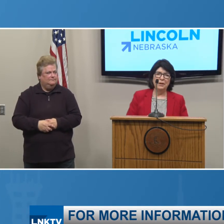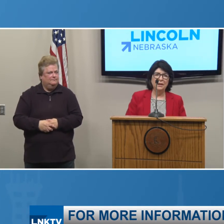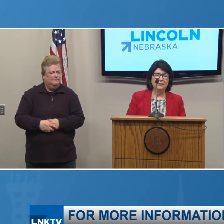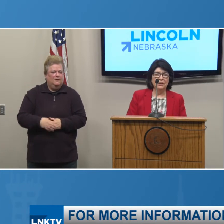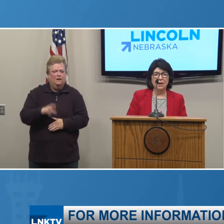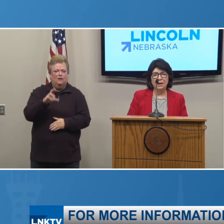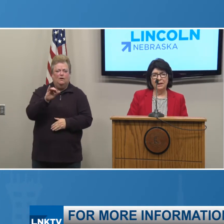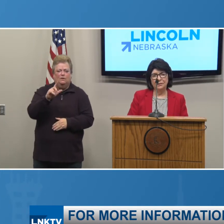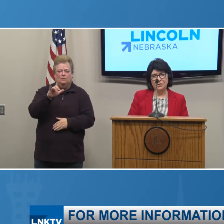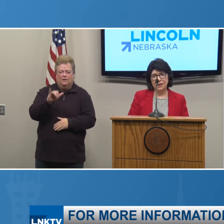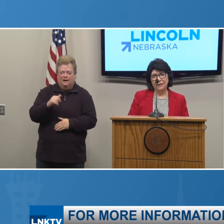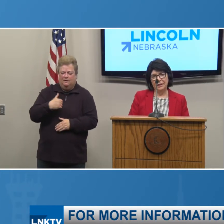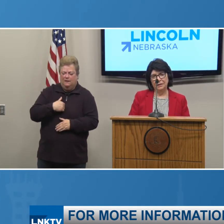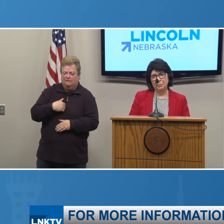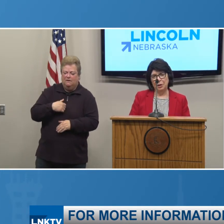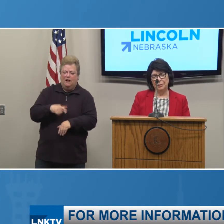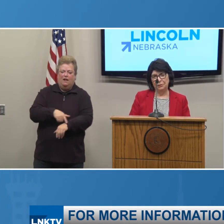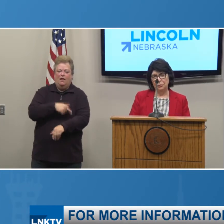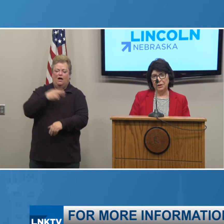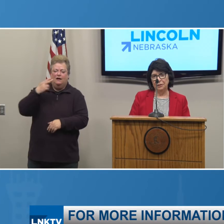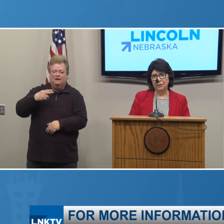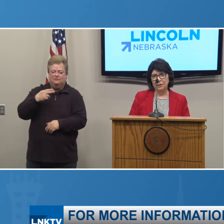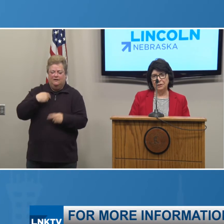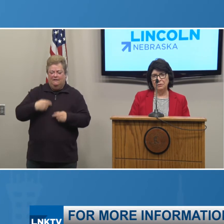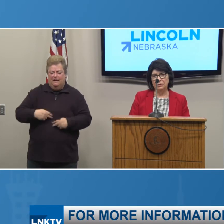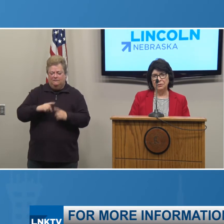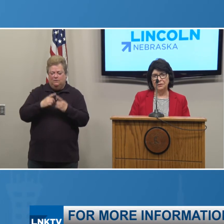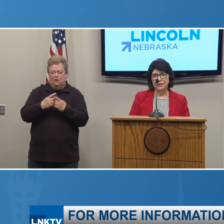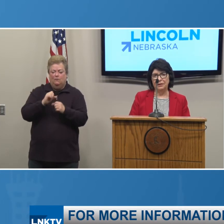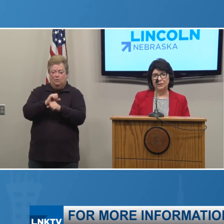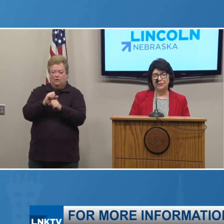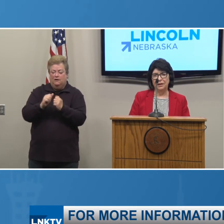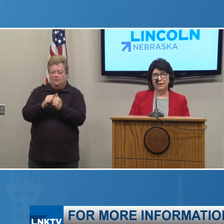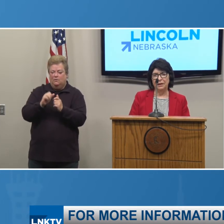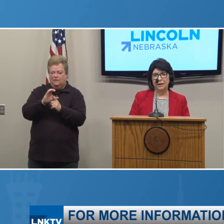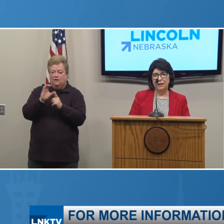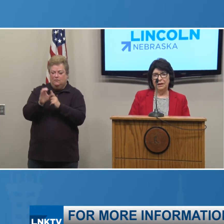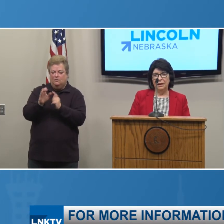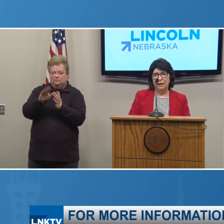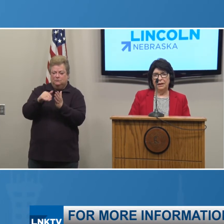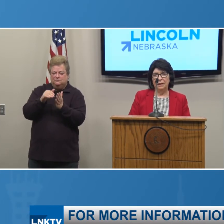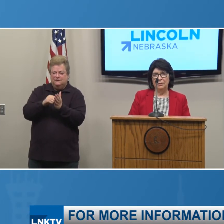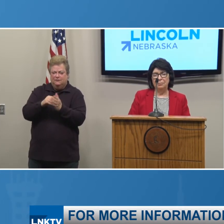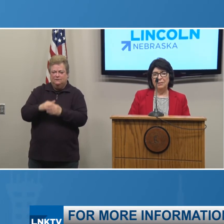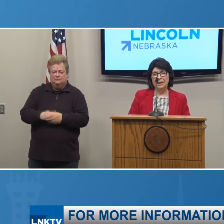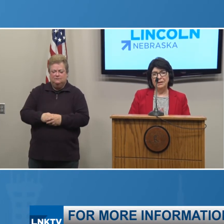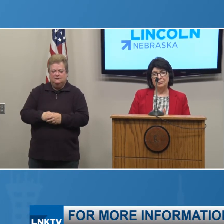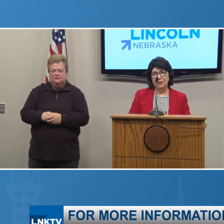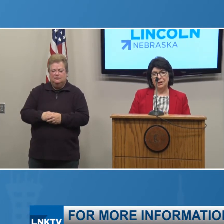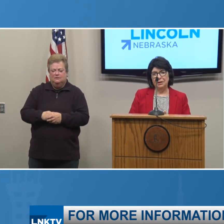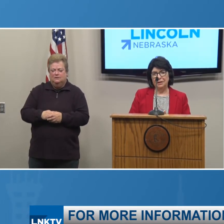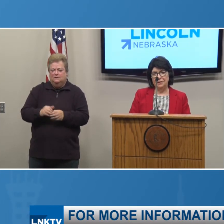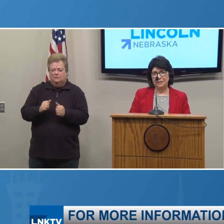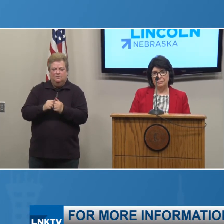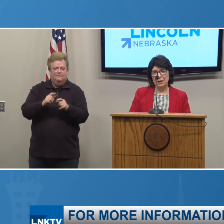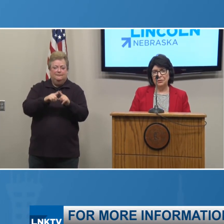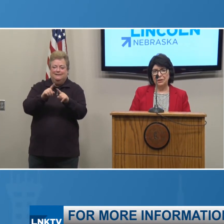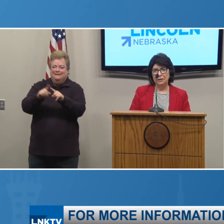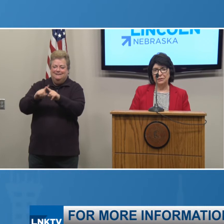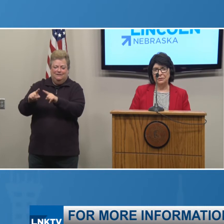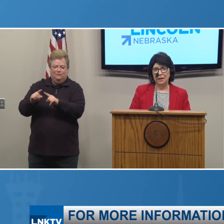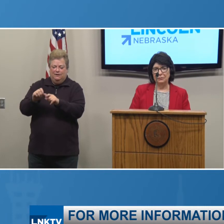Riley, we have a long history at the health department of working with our cultural centers on many different